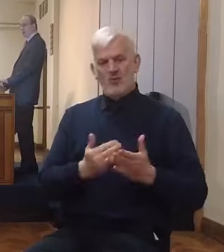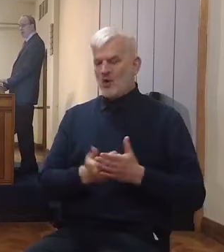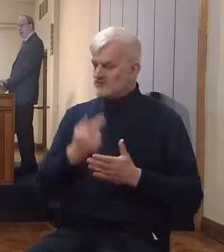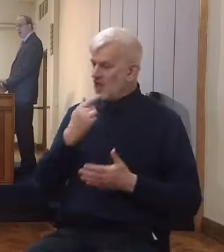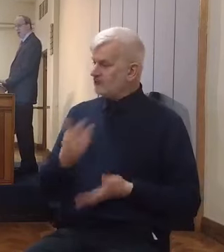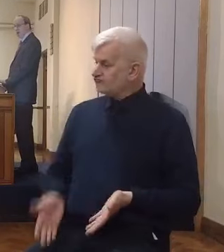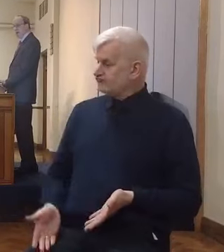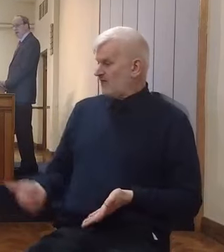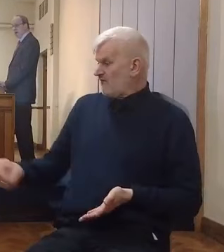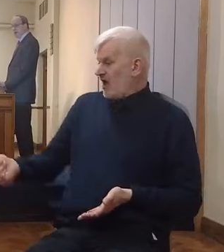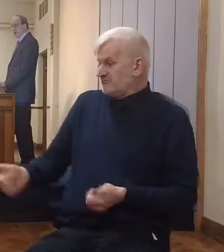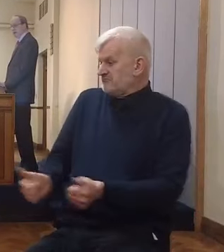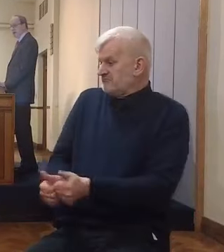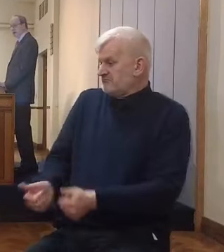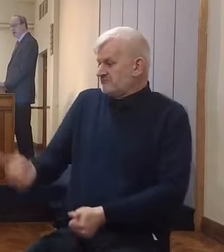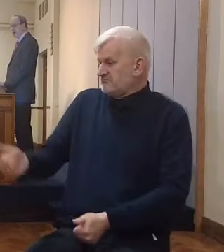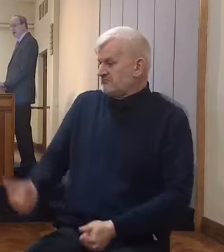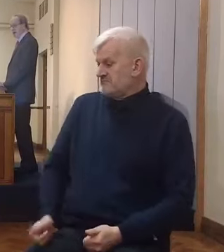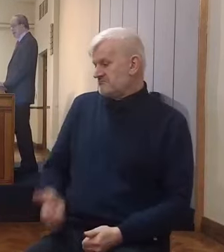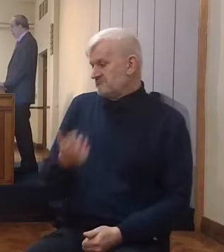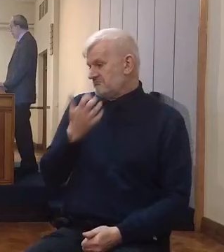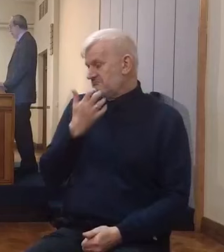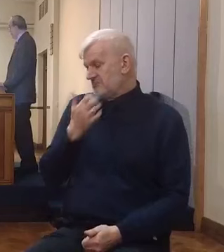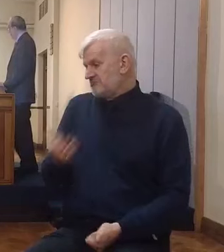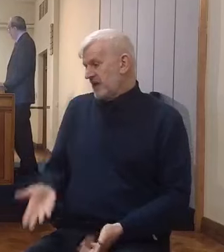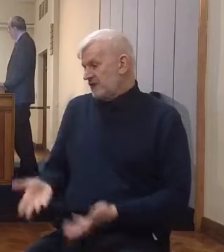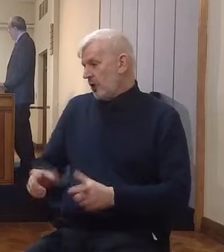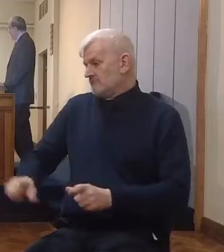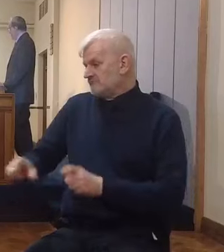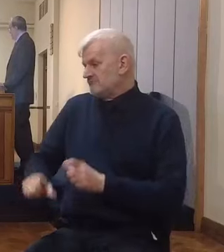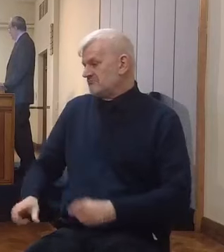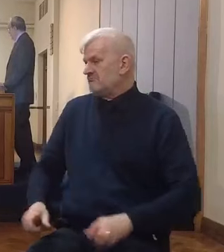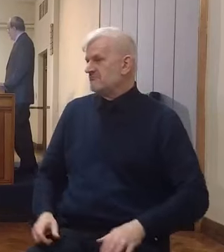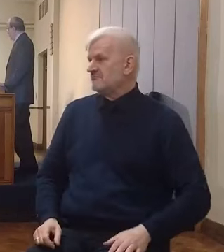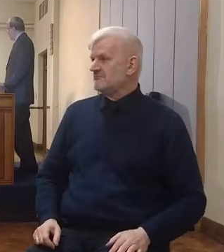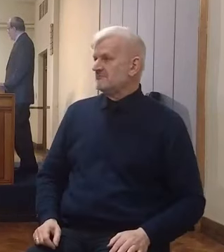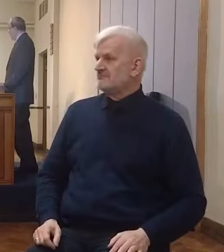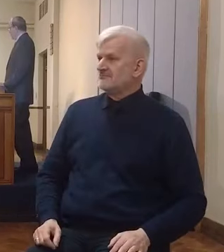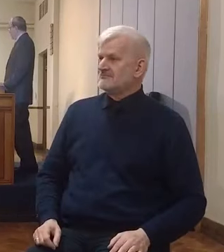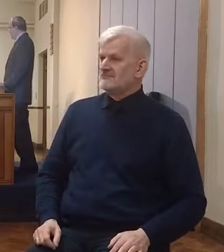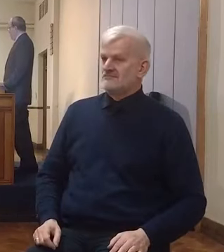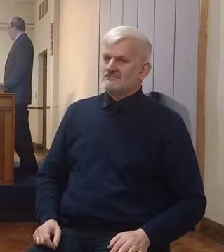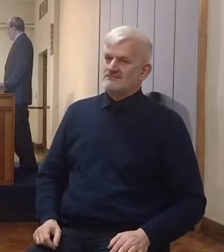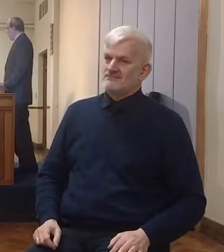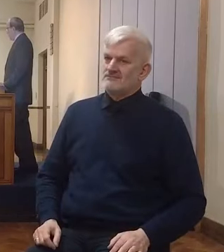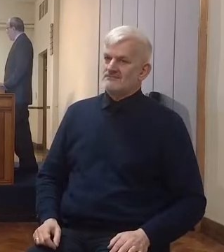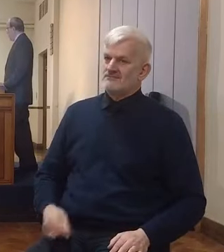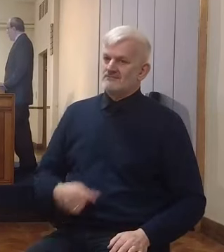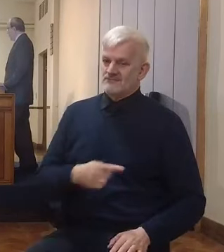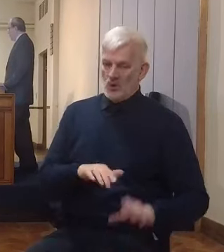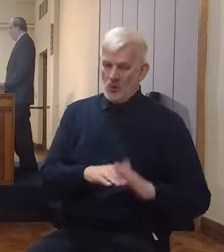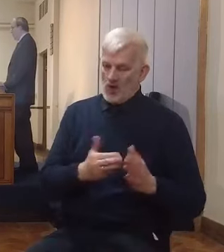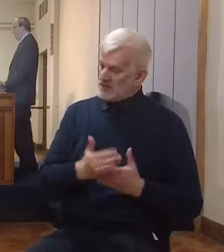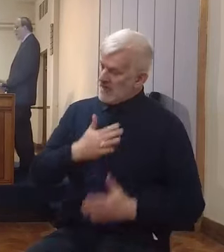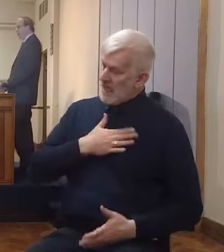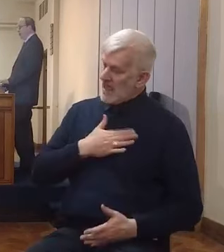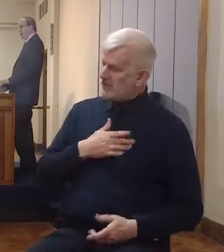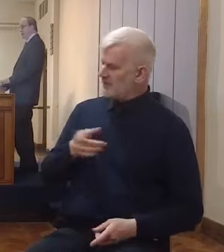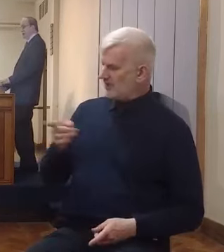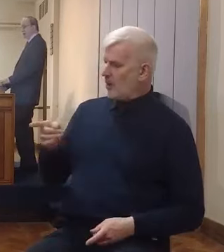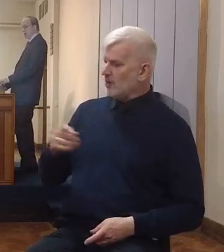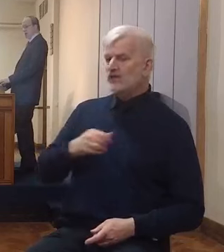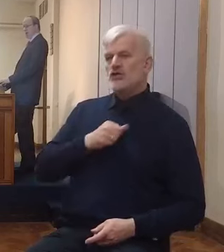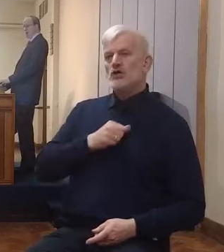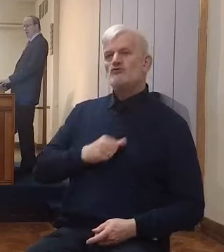put up with Christianity. It rather liked, or so it said, the Christian ethic. Nobody